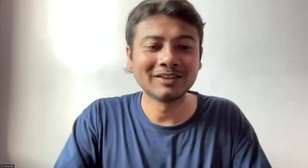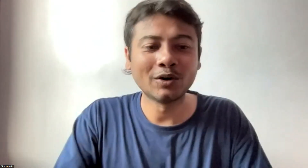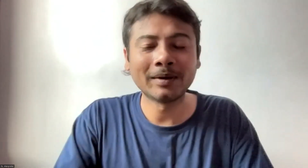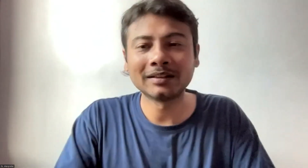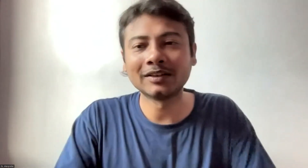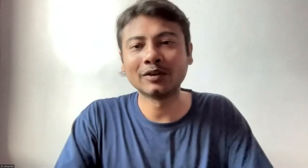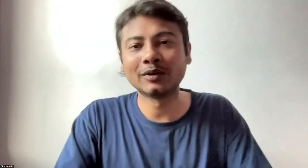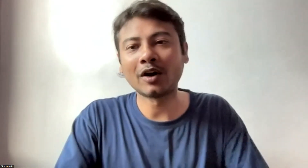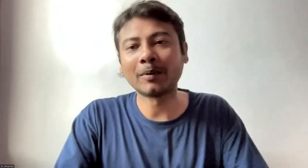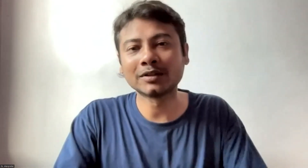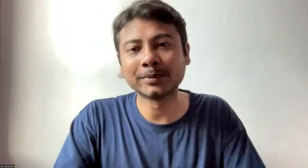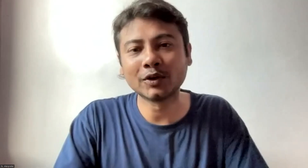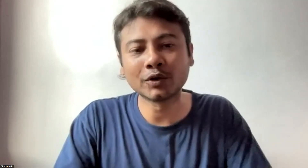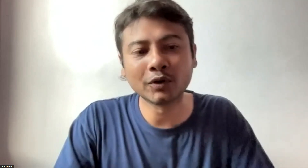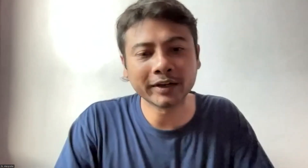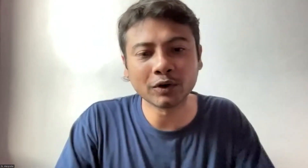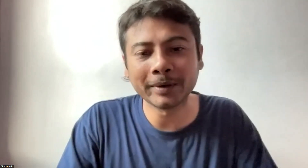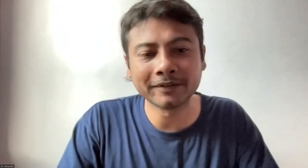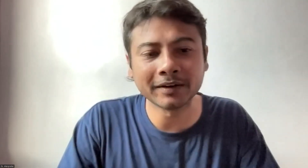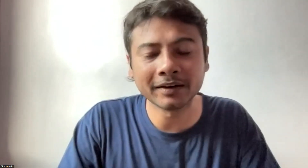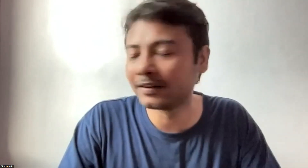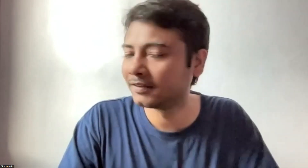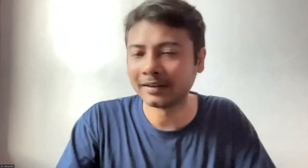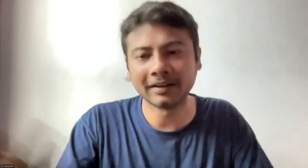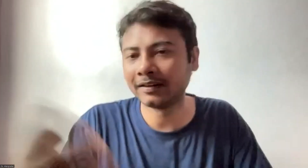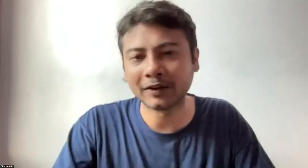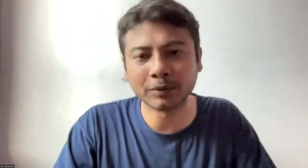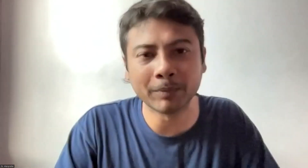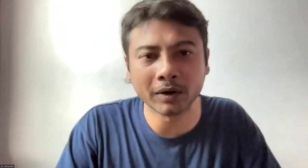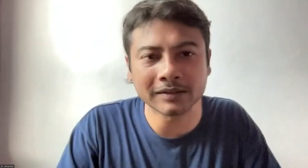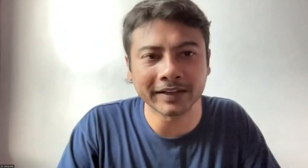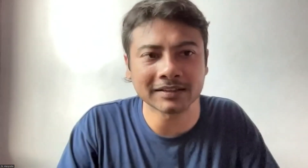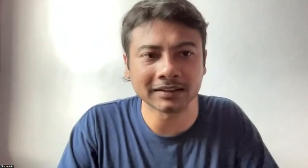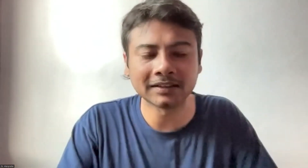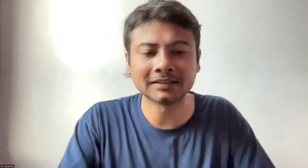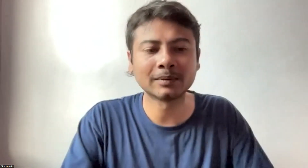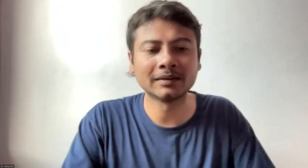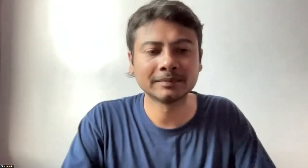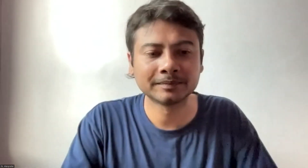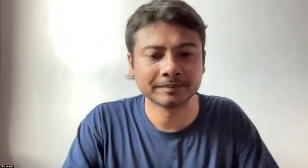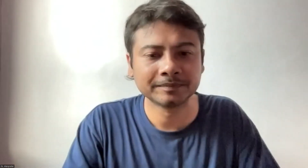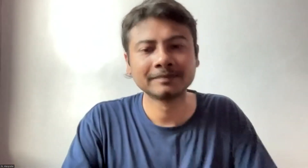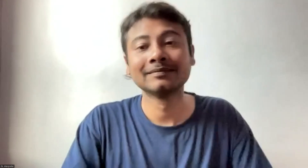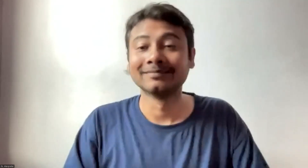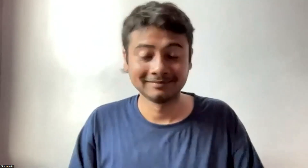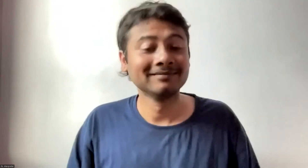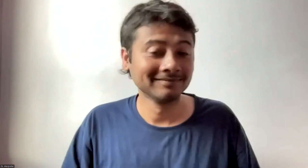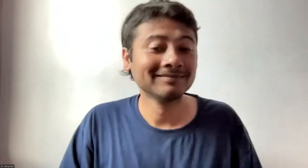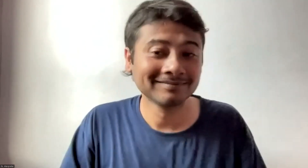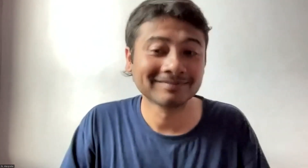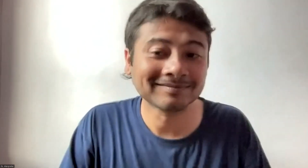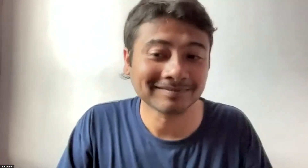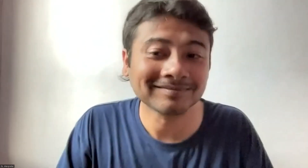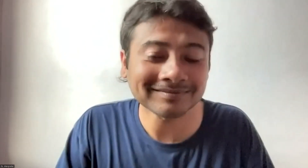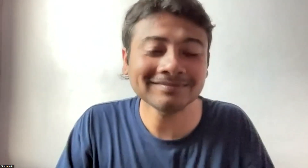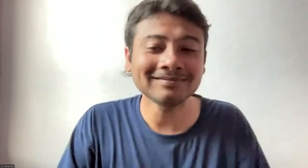So No, now let us talk about, yeah, don't sorry. know. It could be different. We could be born as various other things as well. Right, right. So this is what